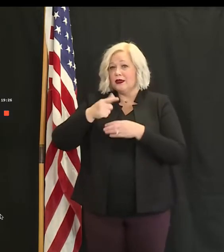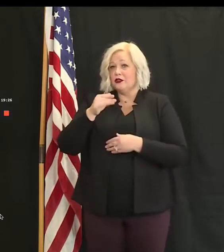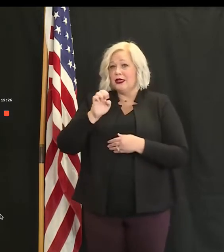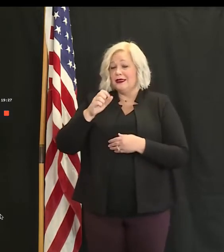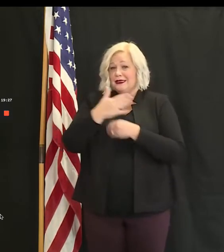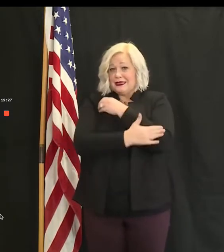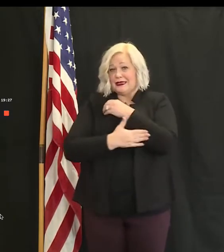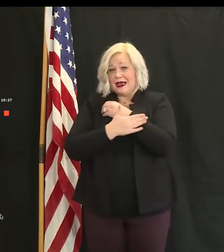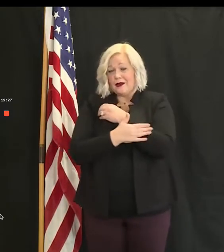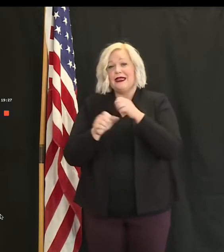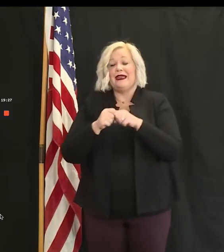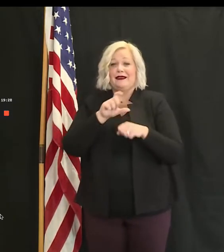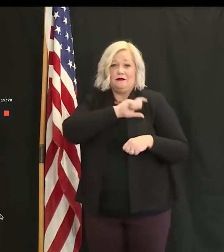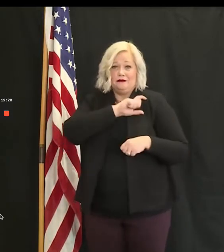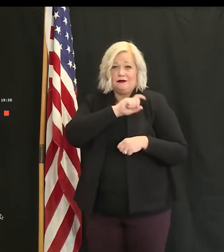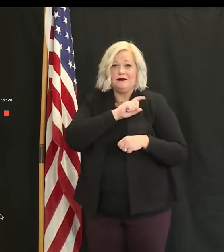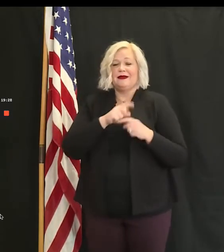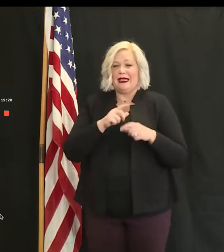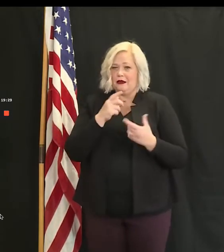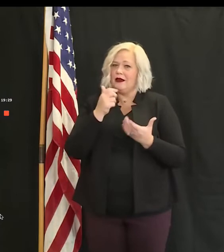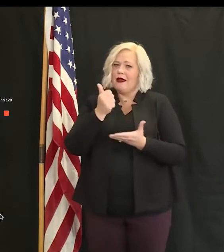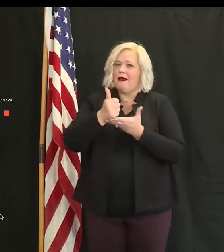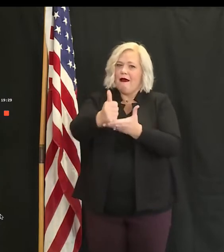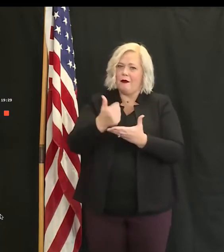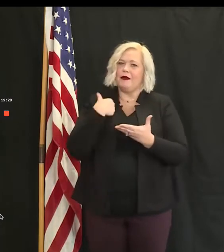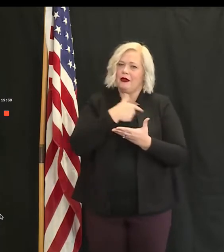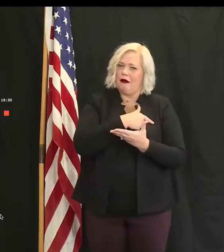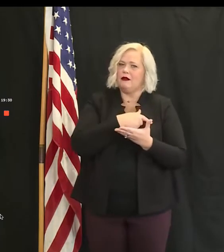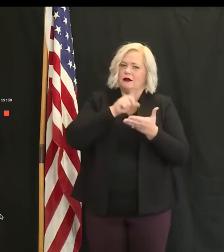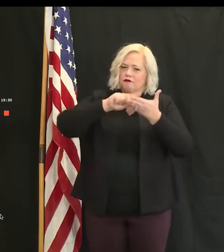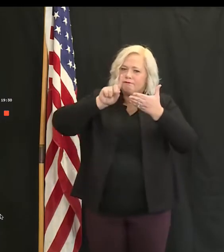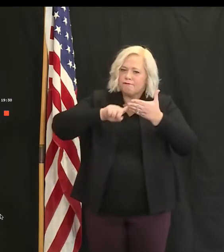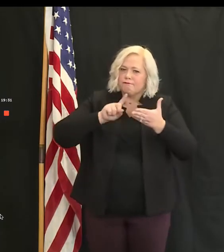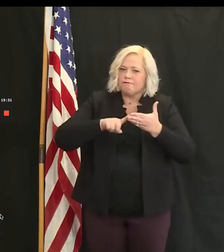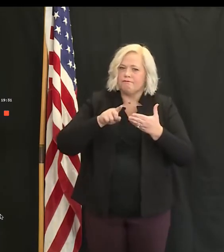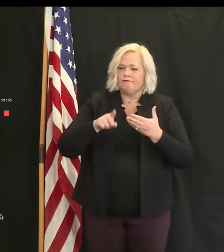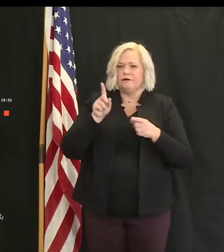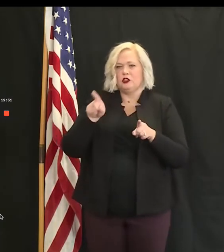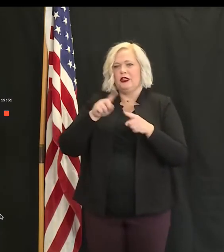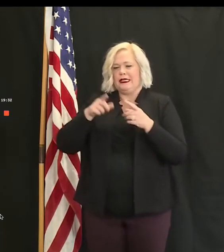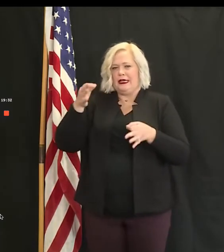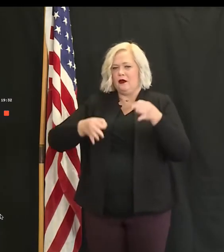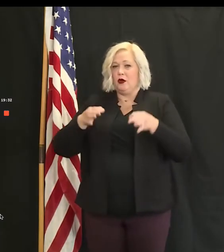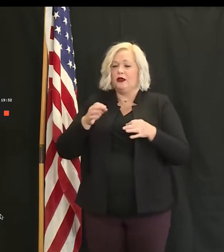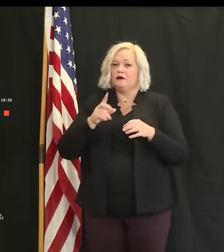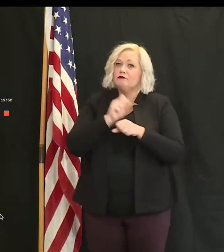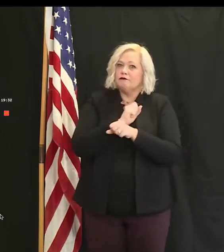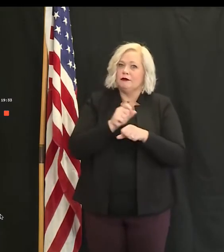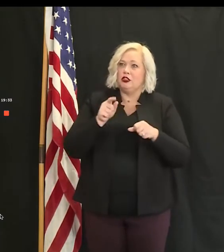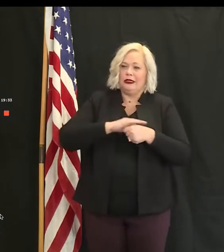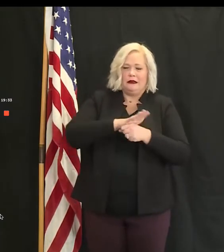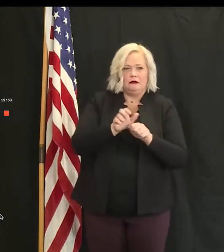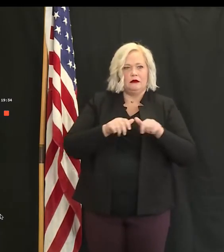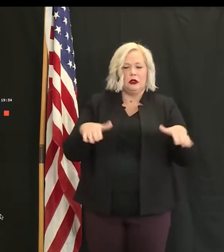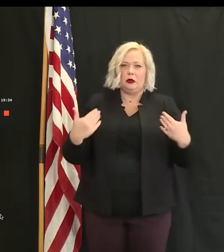the Genesee County Sheriff in accommodating our prosecution team during this grand jury proceeding, especially during this